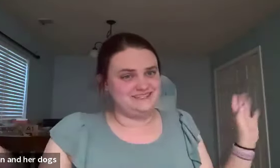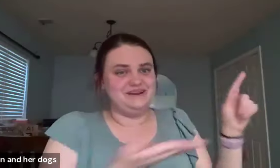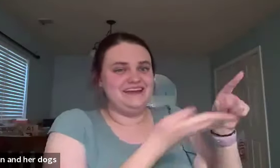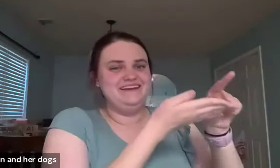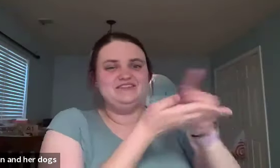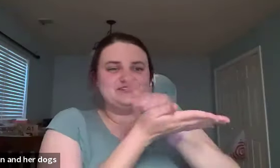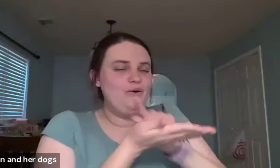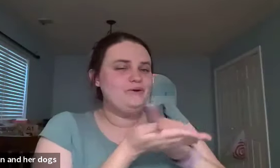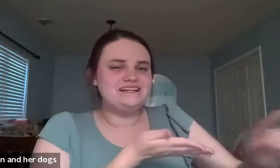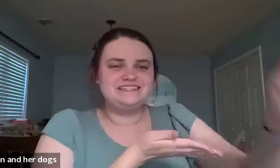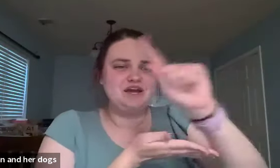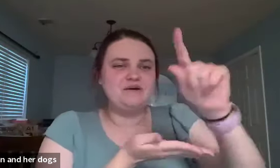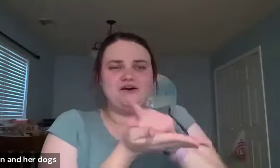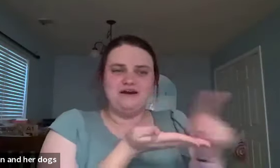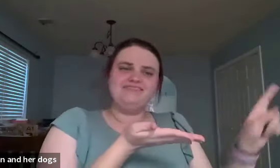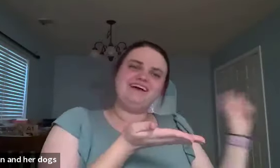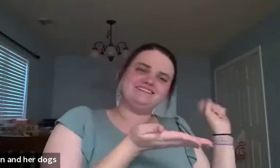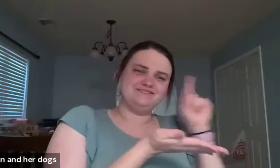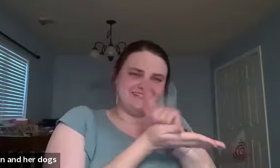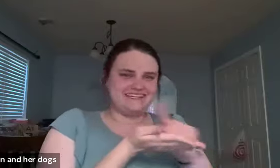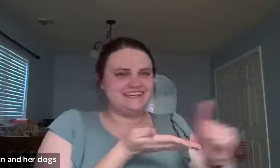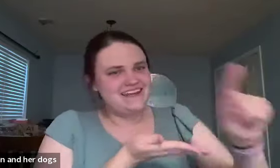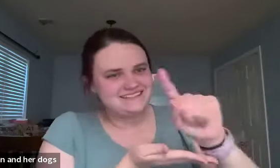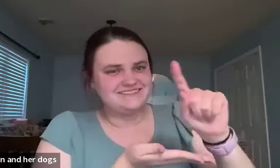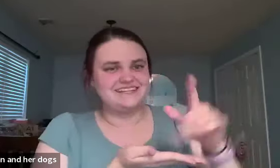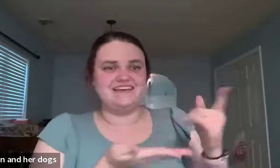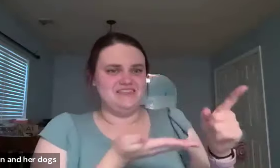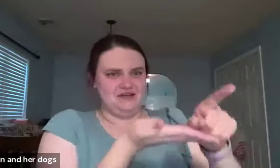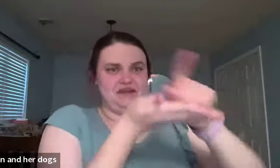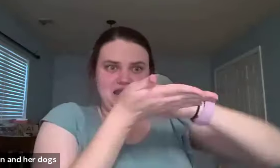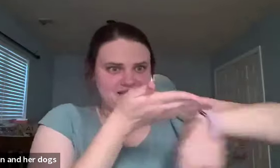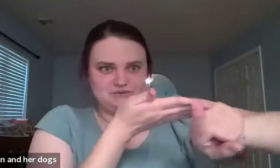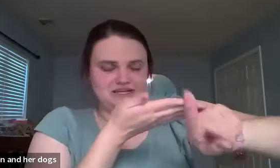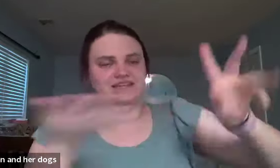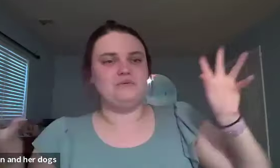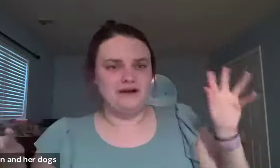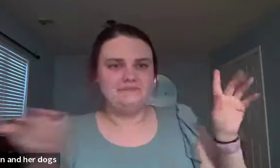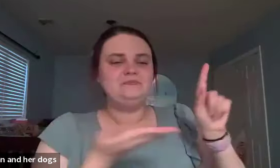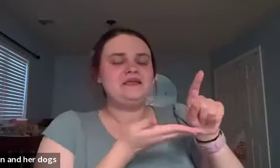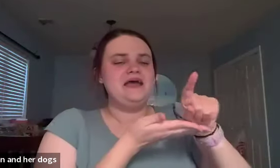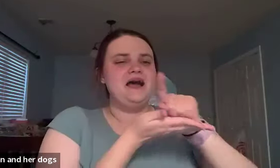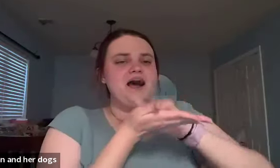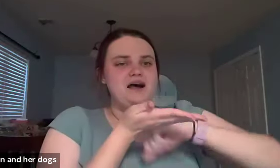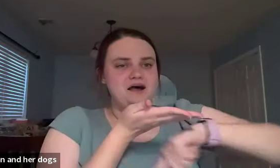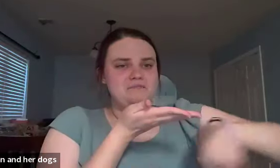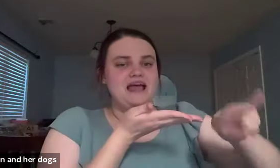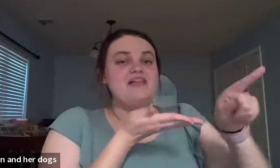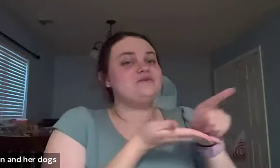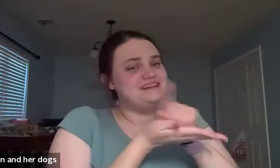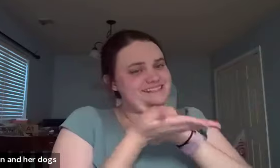this, okay? This whole nicely knowing, oh, last week, next week, and now next week is like, what? And the